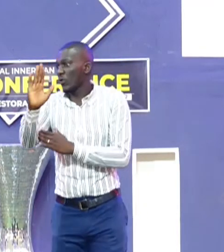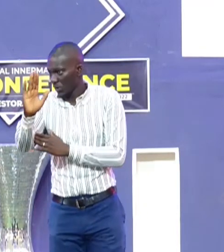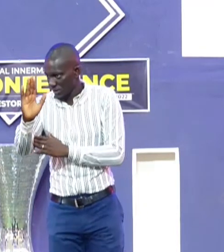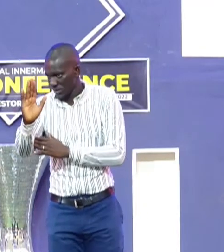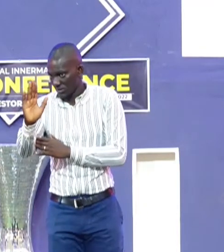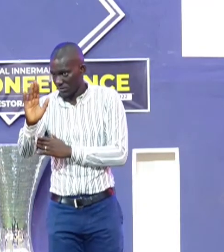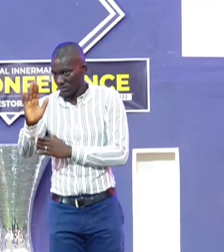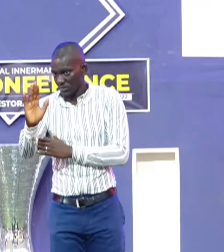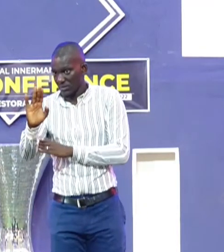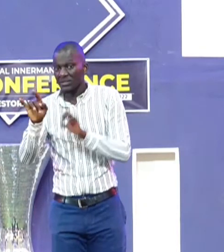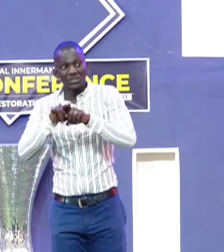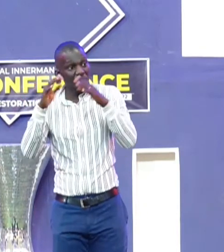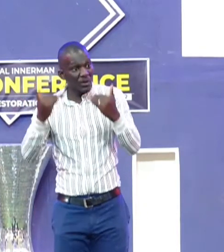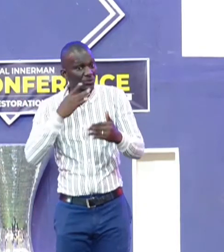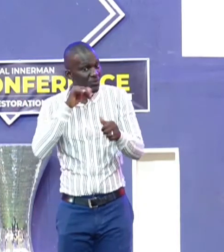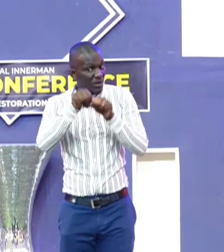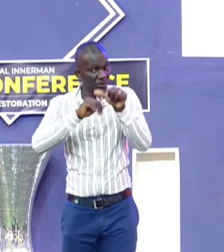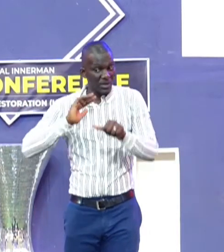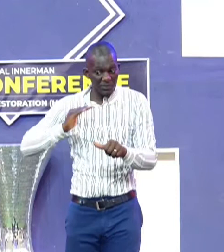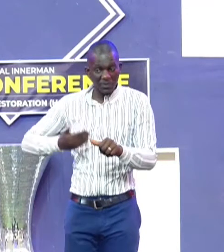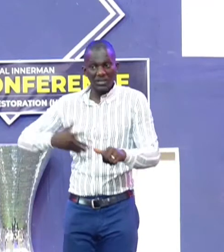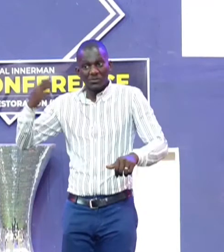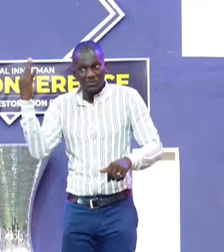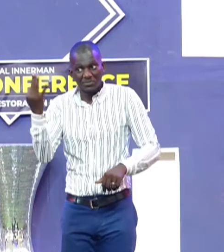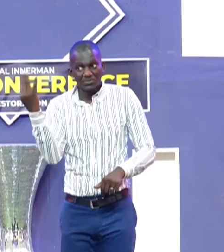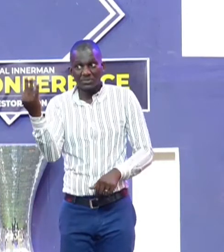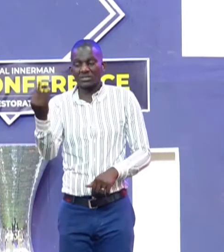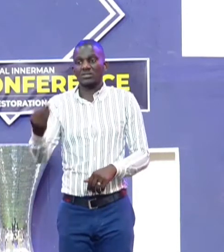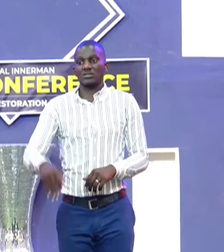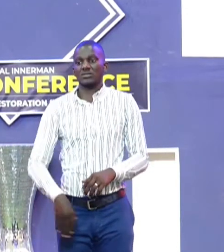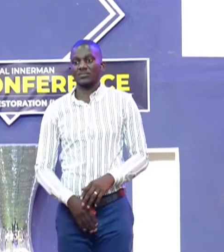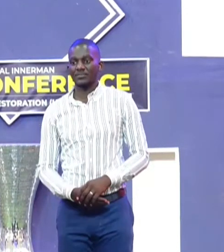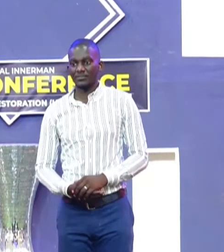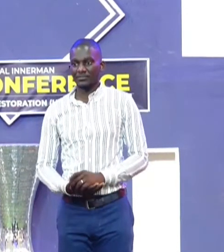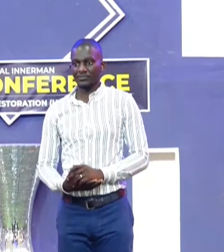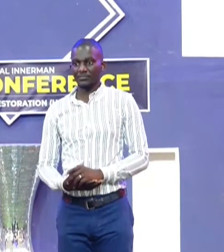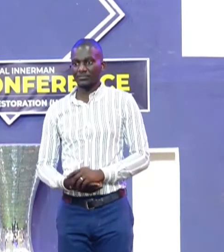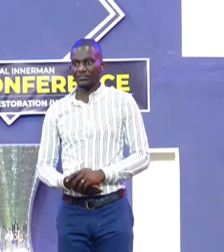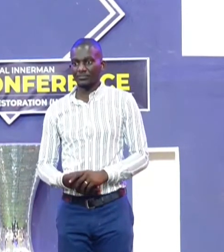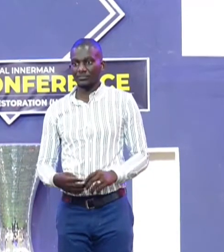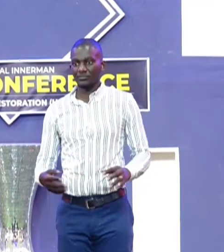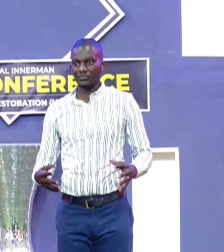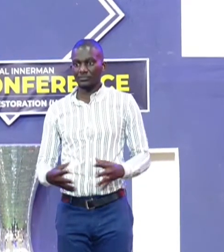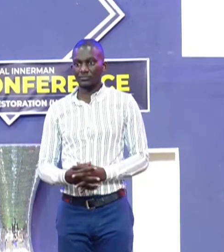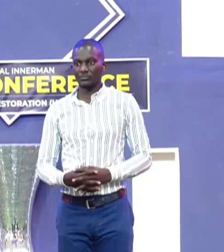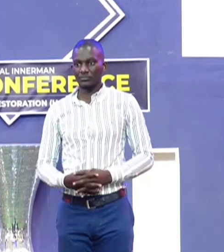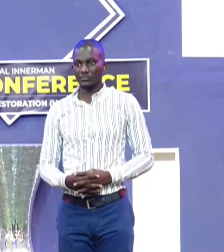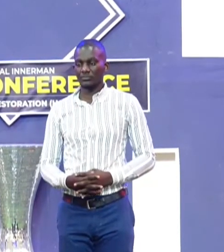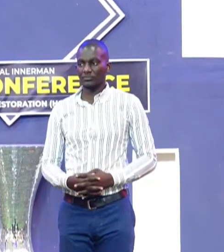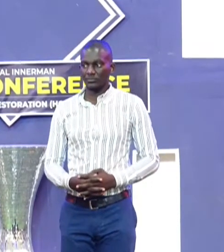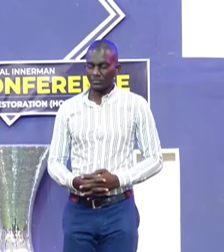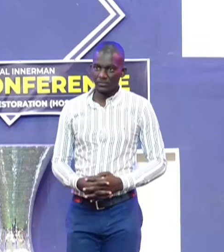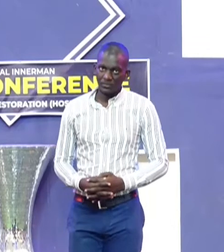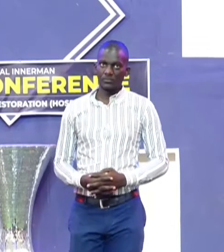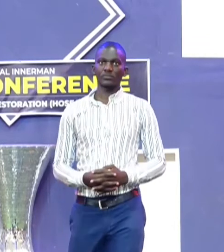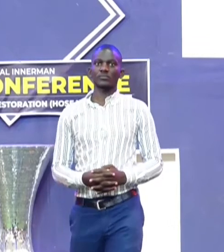of God. Neka katitukyamwogera katitukyamubuulirako ku positive side. Man, even today we are talking about her and preach about